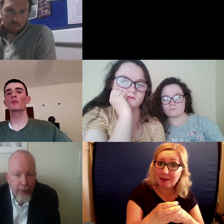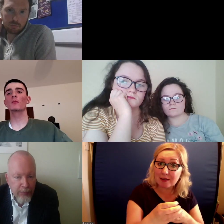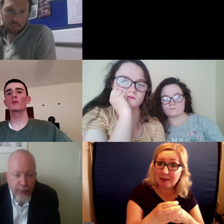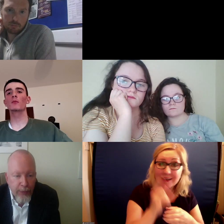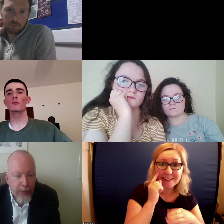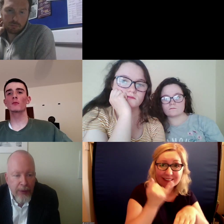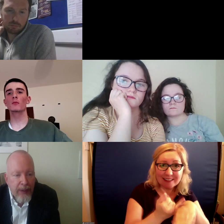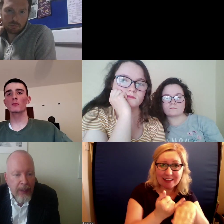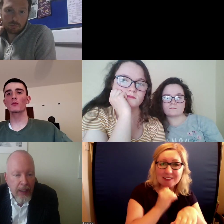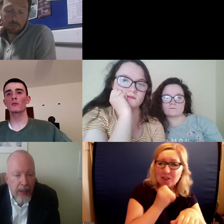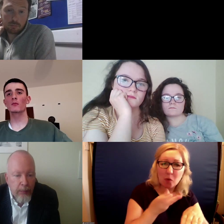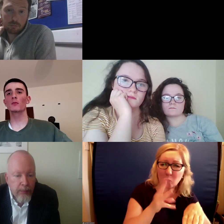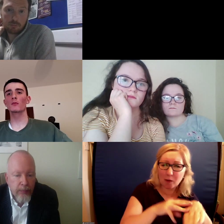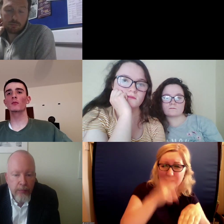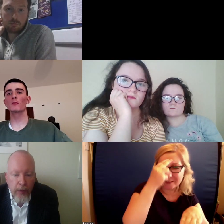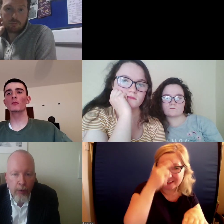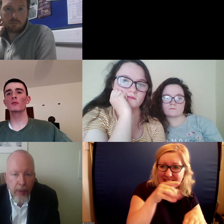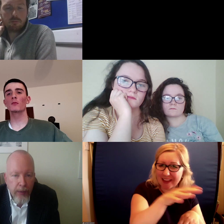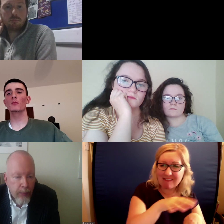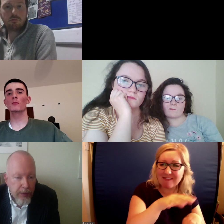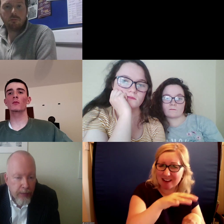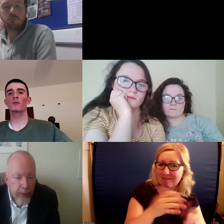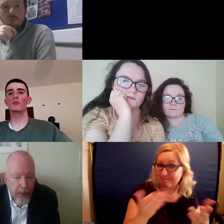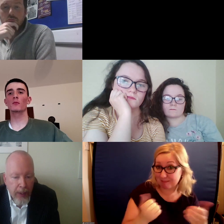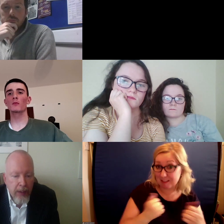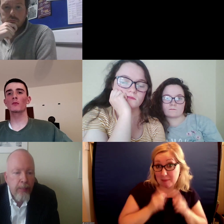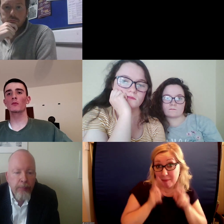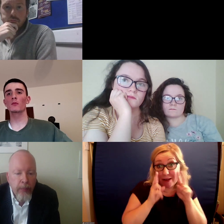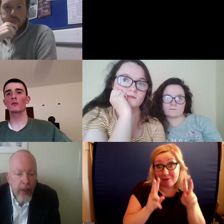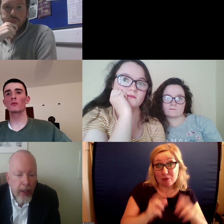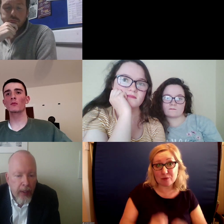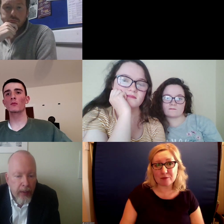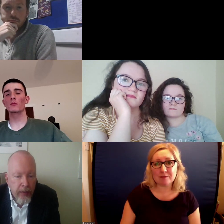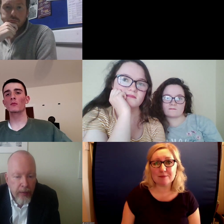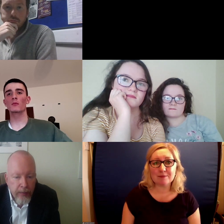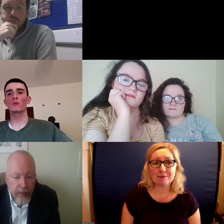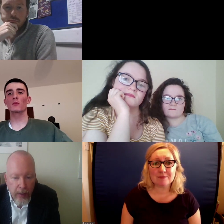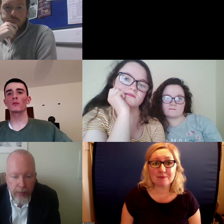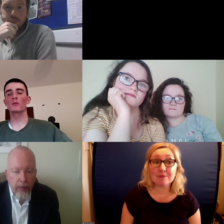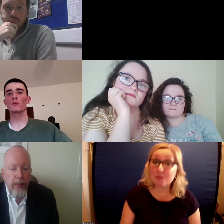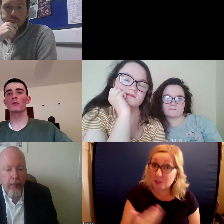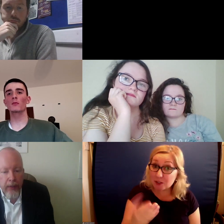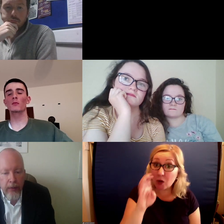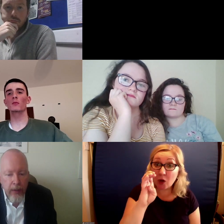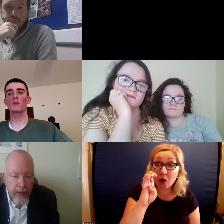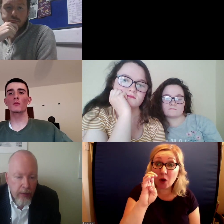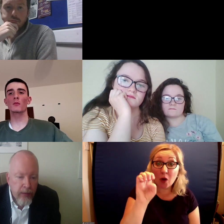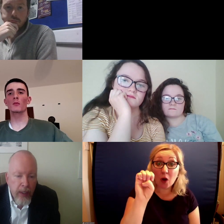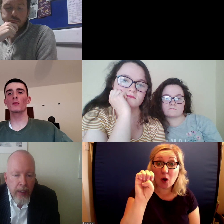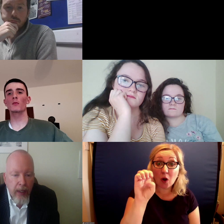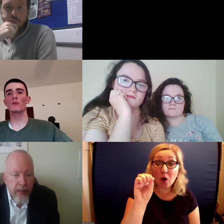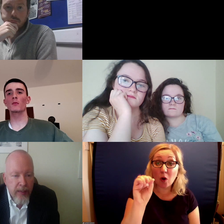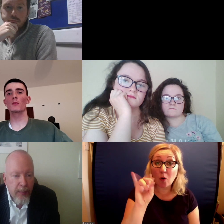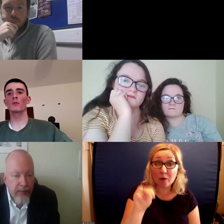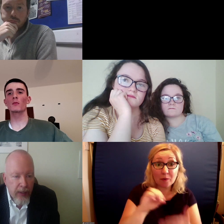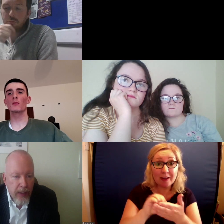Okay, very cool. And we have another question for you. And this comes from Michael in Clontarf.